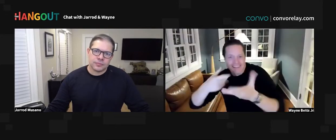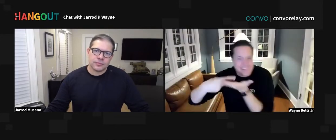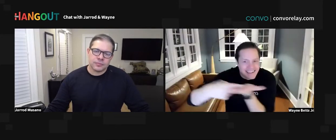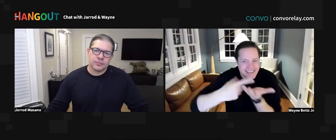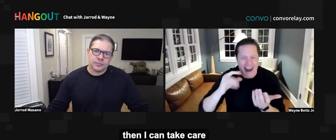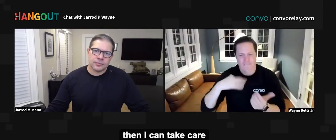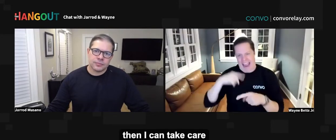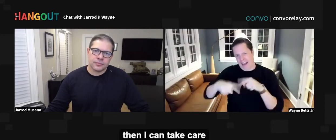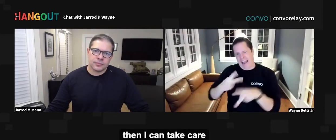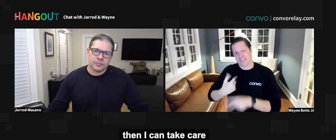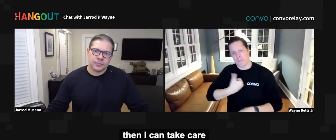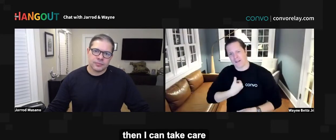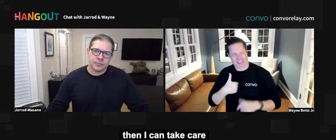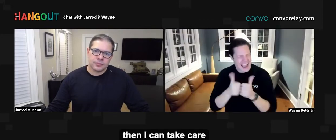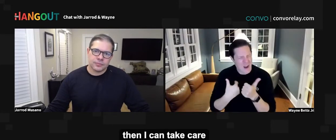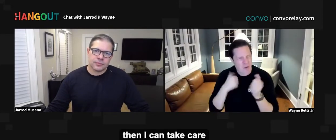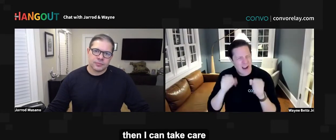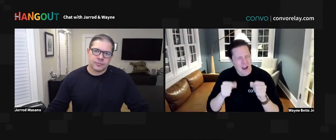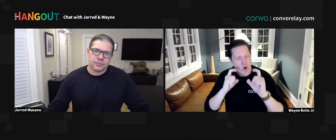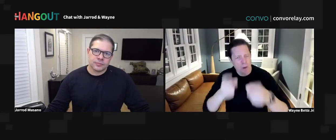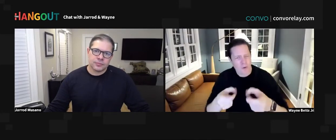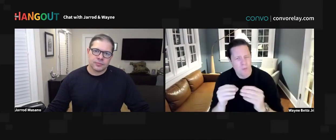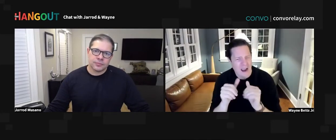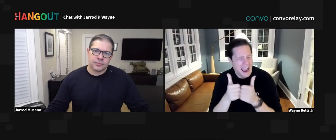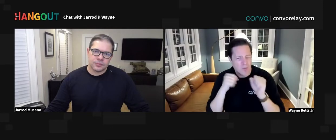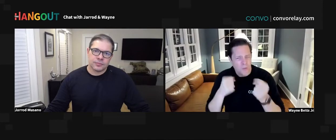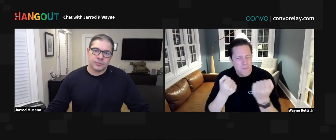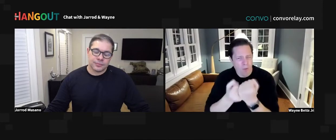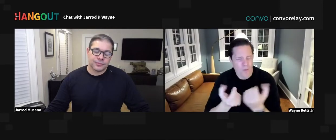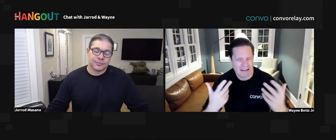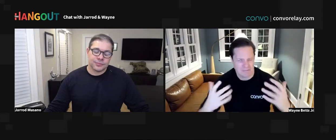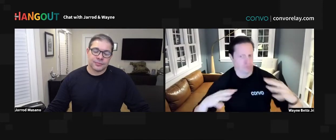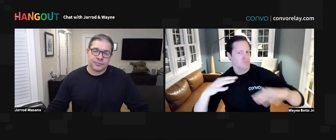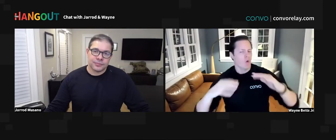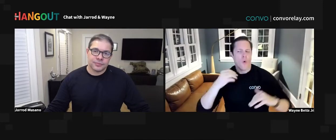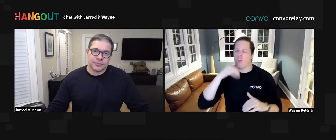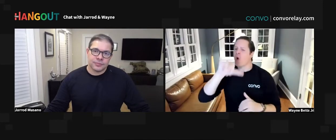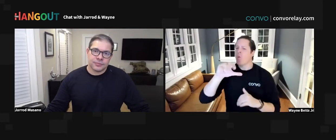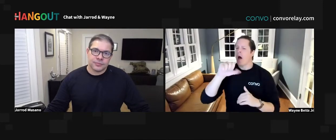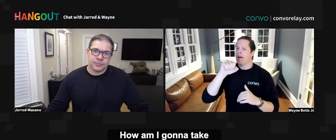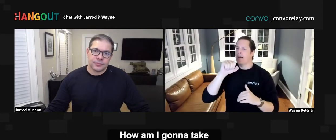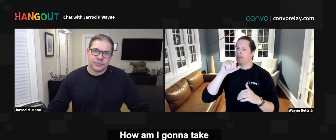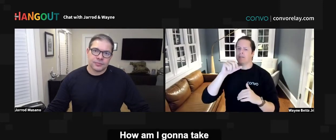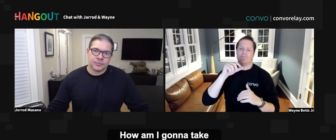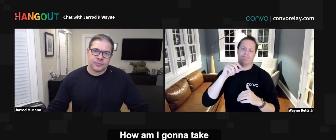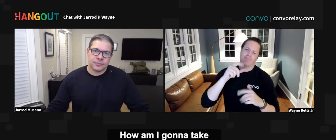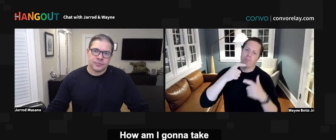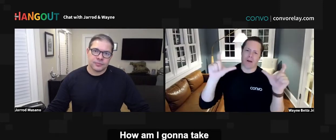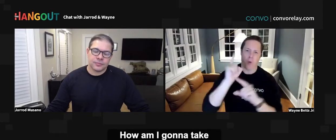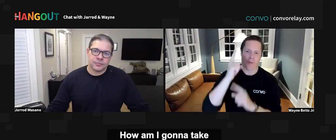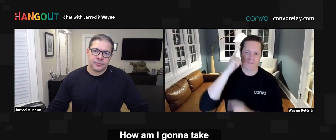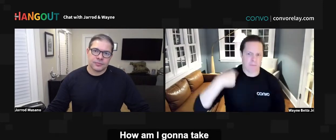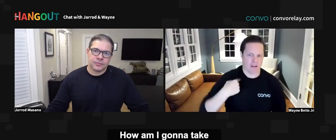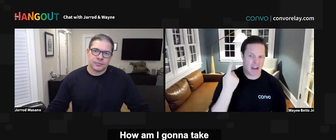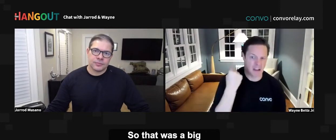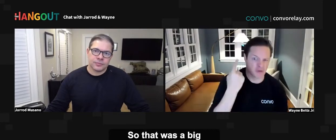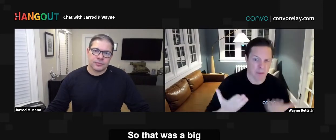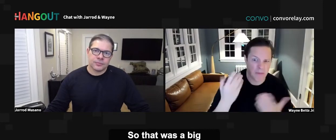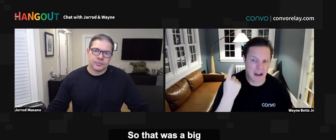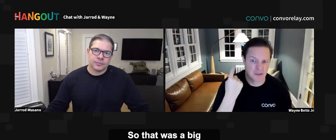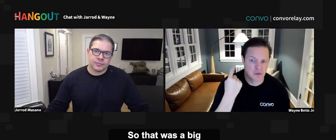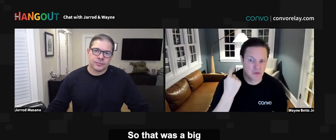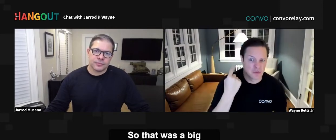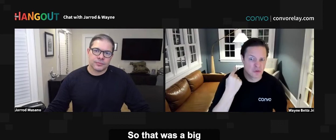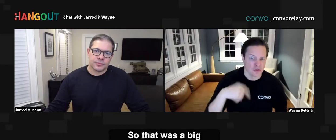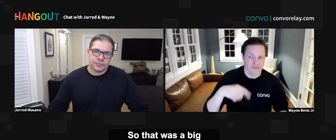care of myself, then I can take care of those around me. If I can't take care of myself, how am I going to contribute? How am I going to take care of those around me? So